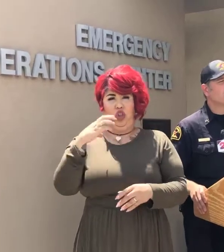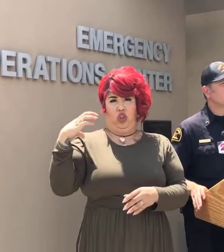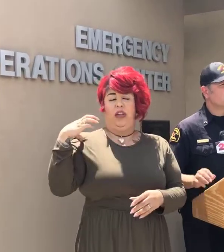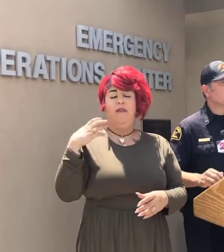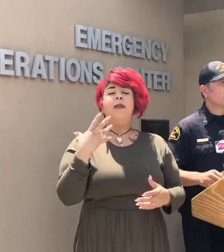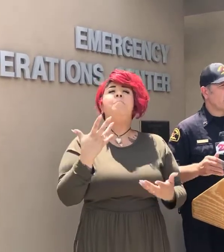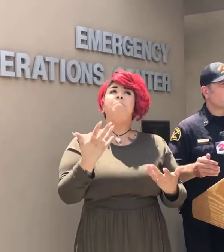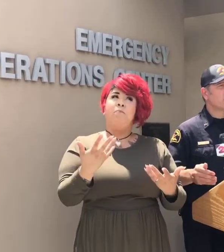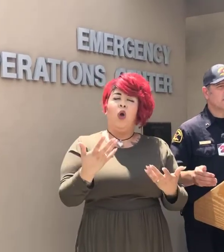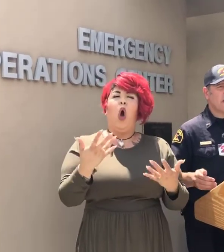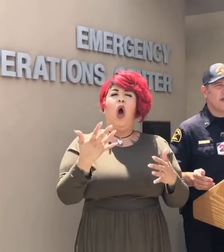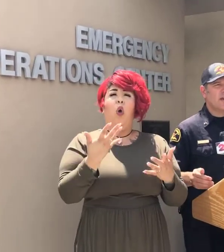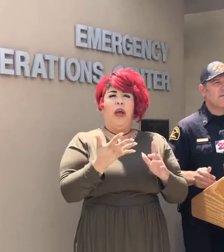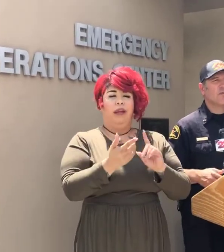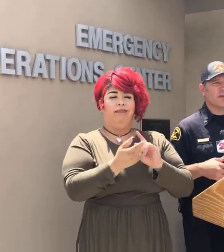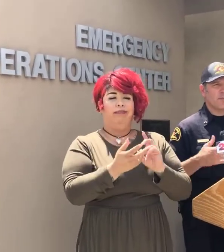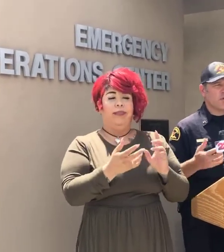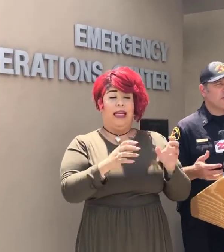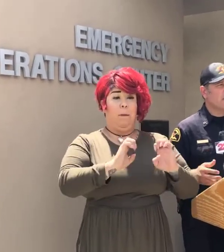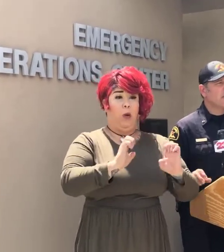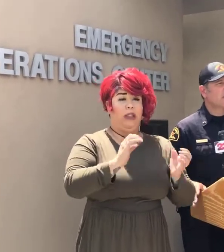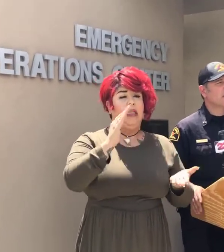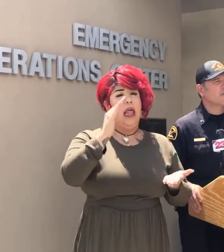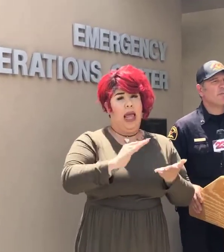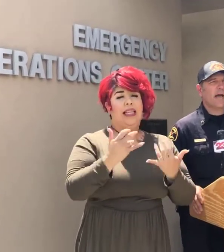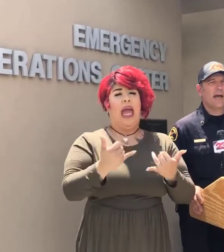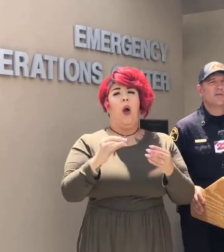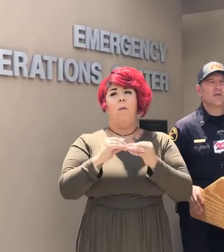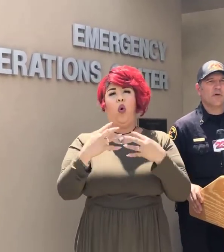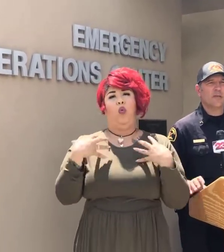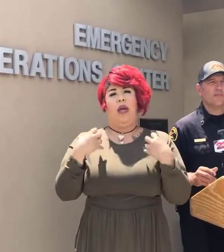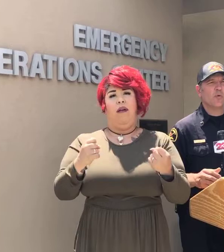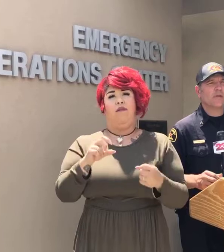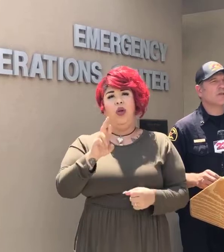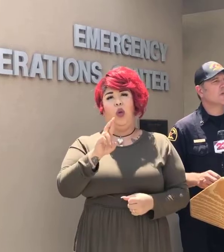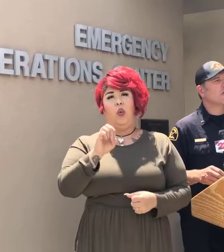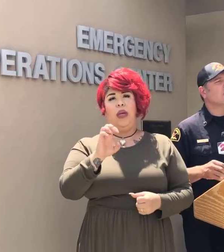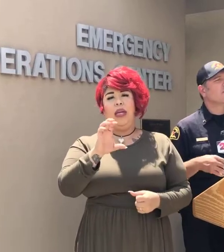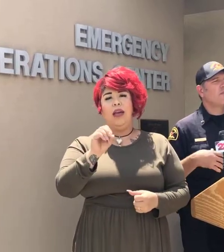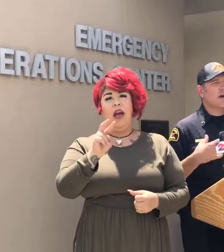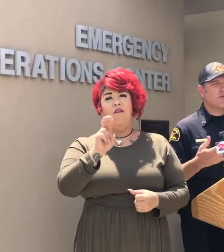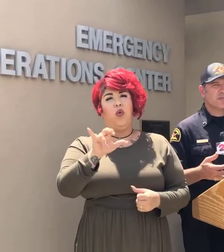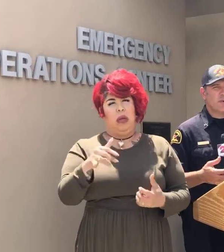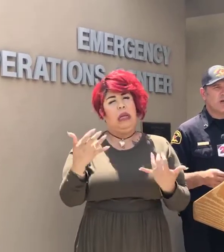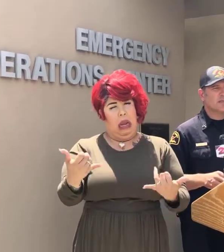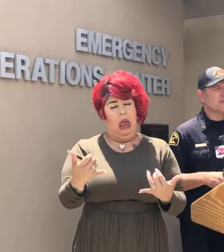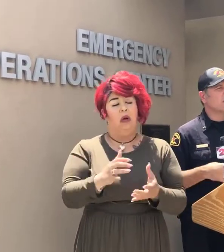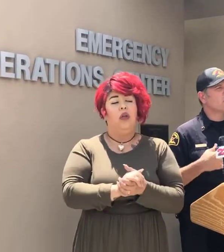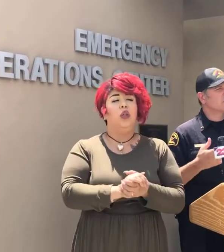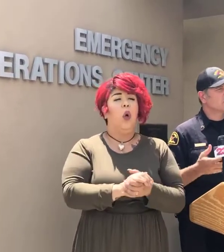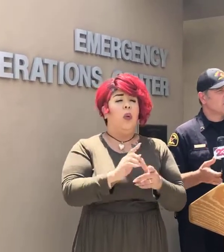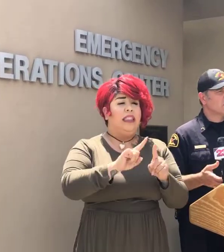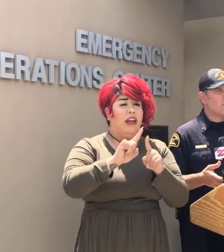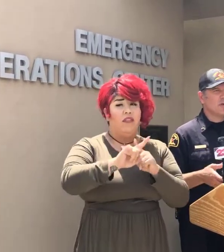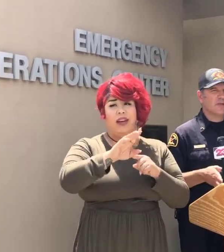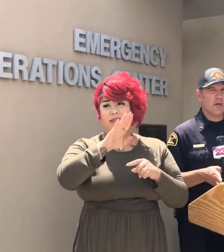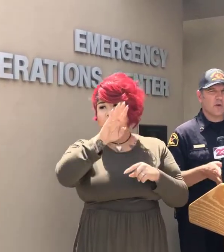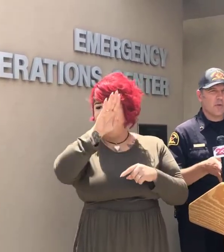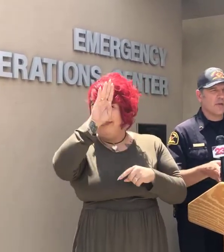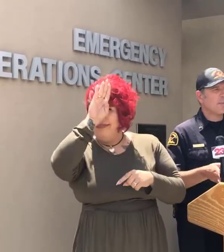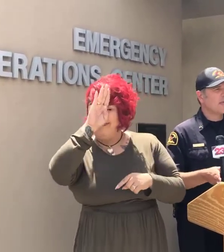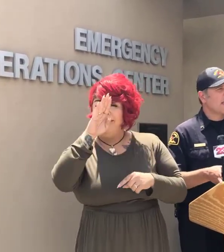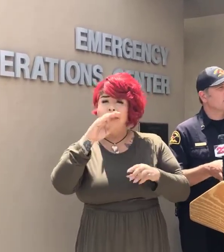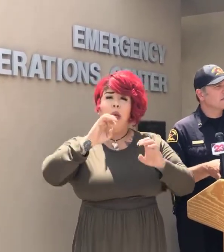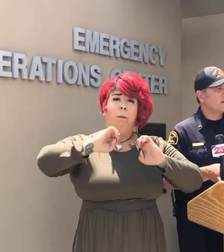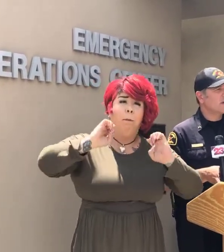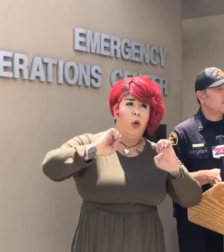moving more into the recovery side for the community and get them back. So at this point, the fire response and the emergency responders that